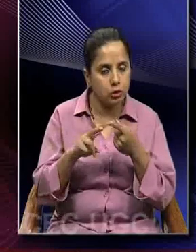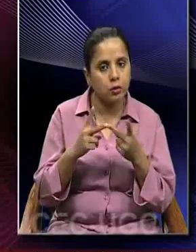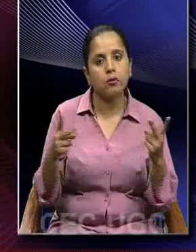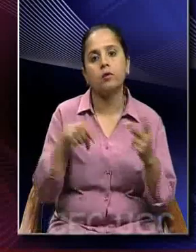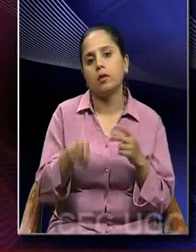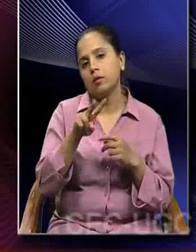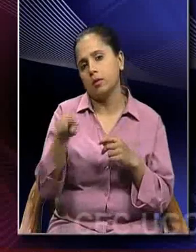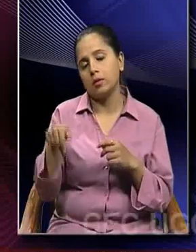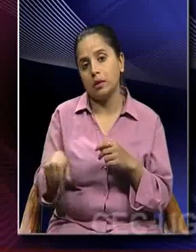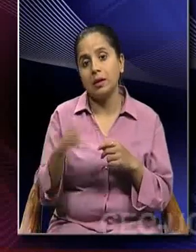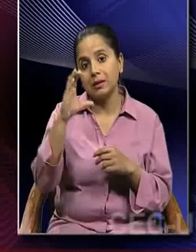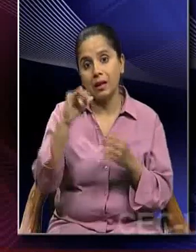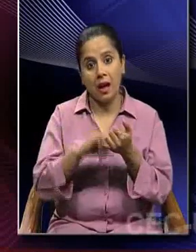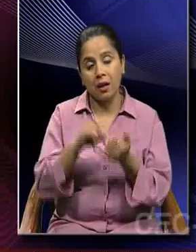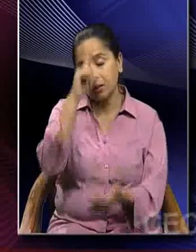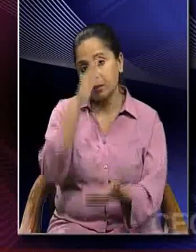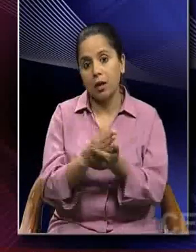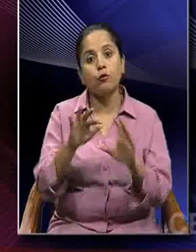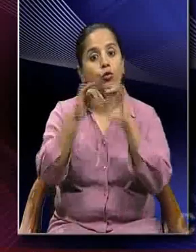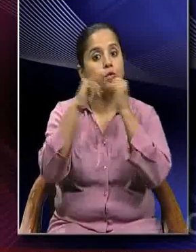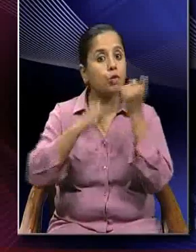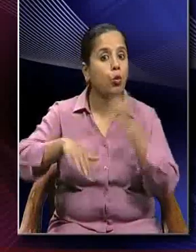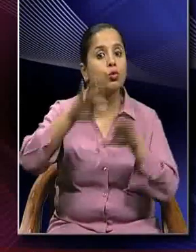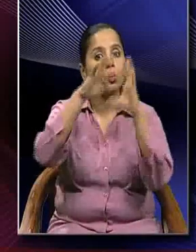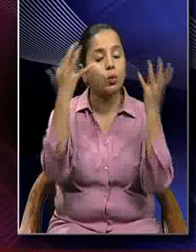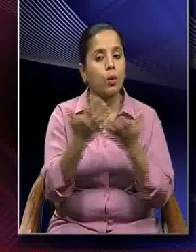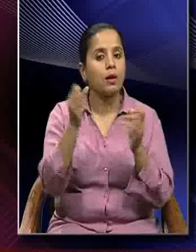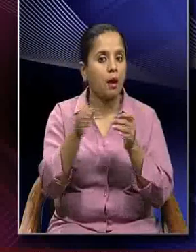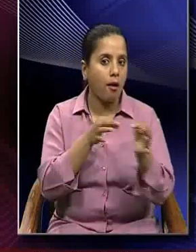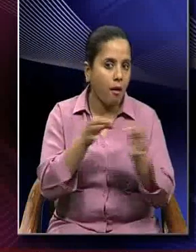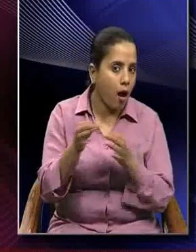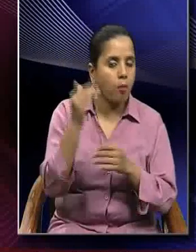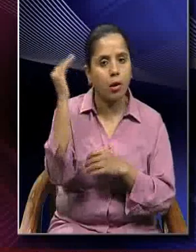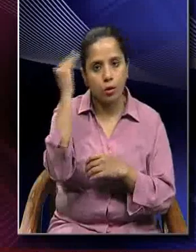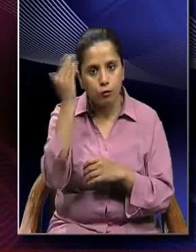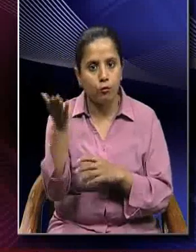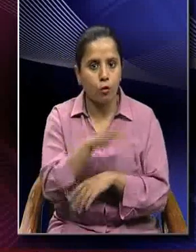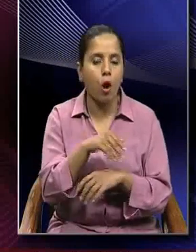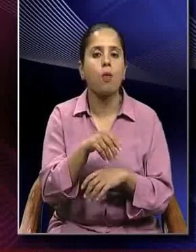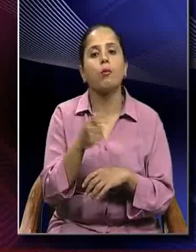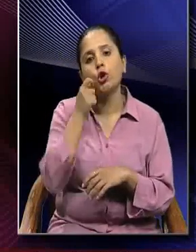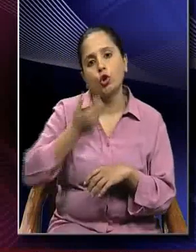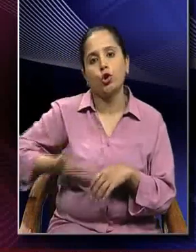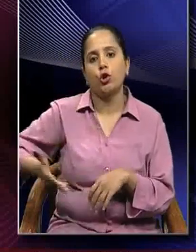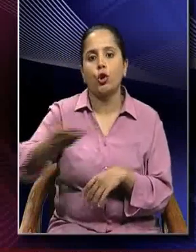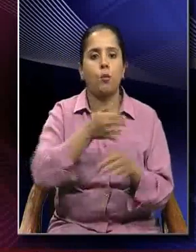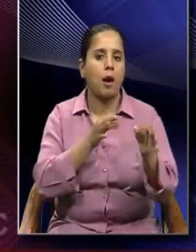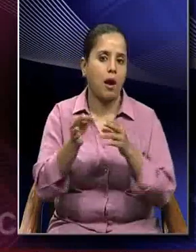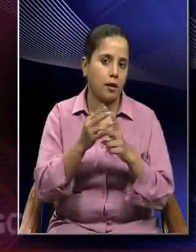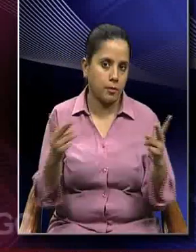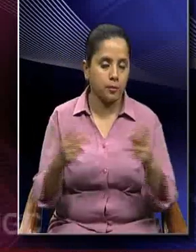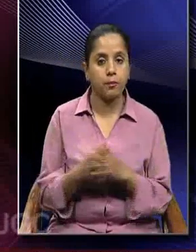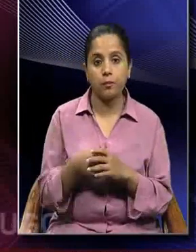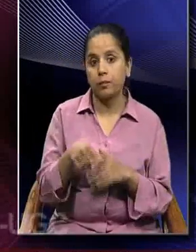So CSS believes that social world can be known, described, and explained through human discourse. Further,